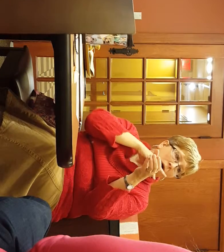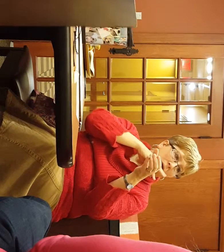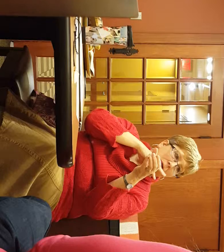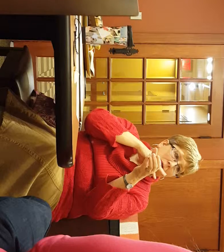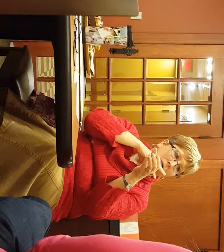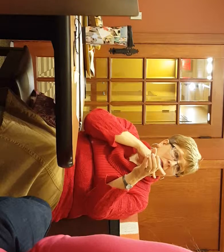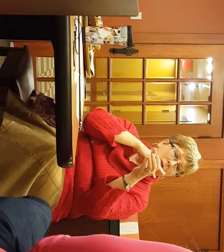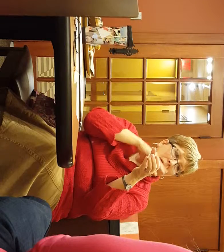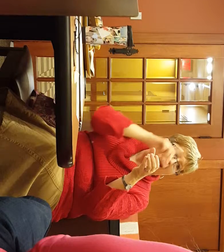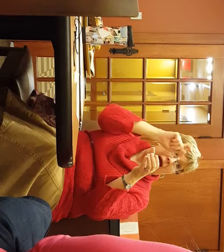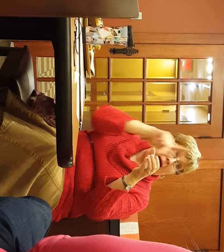of tangerine, and